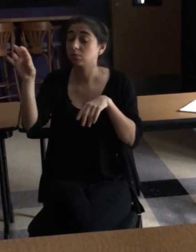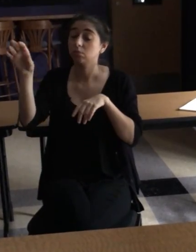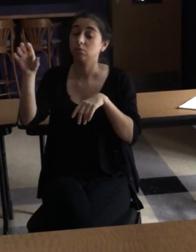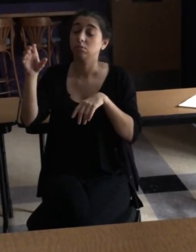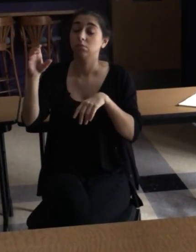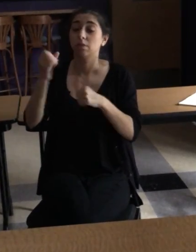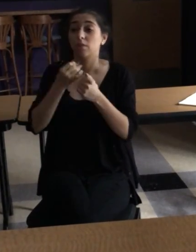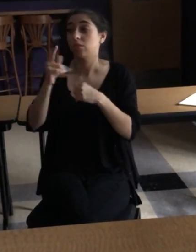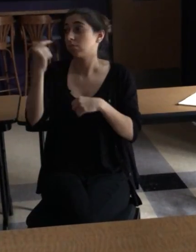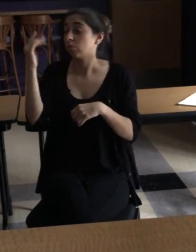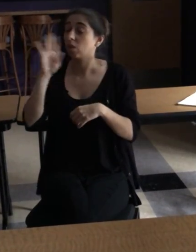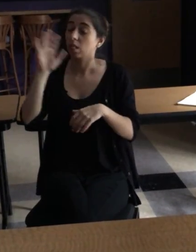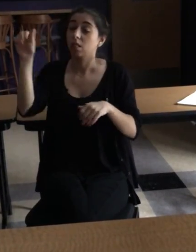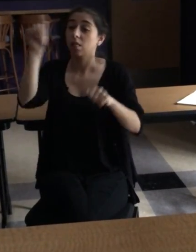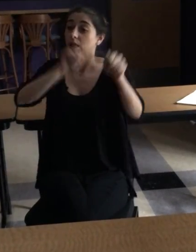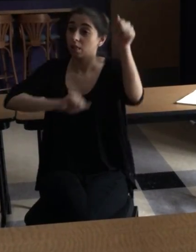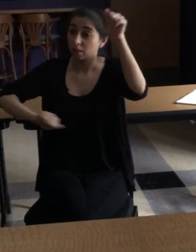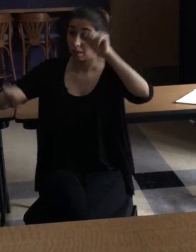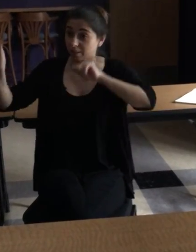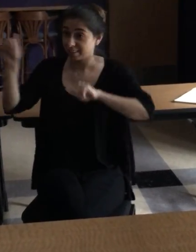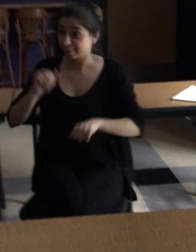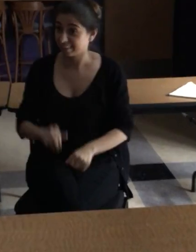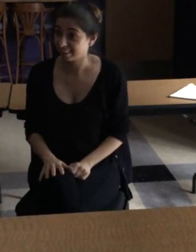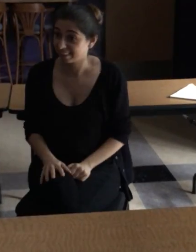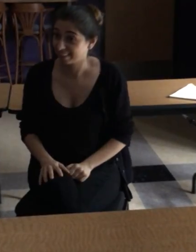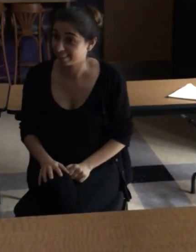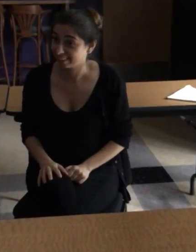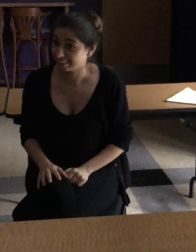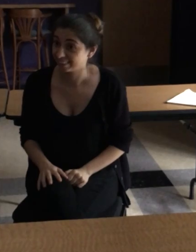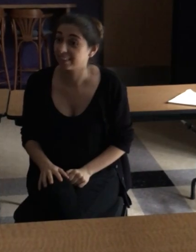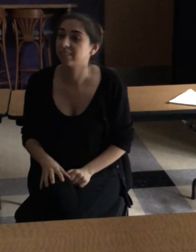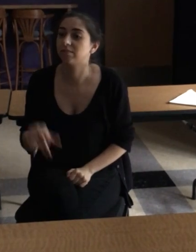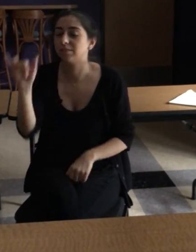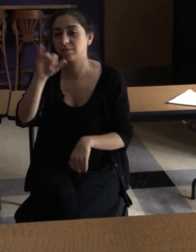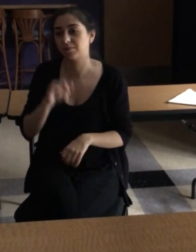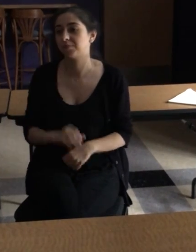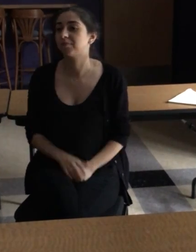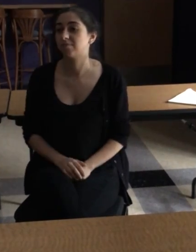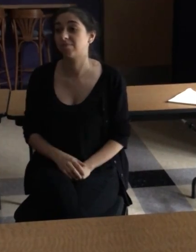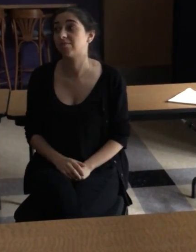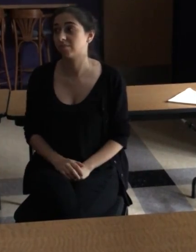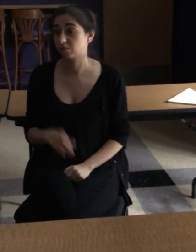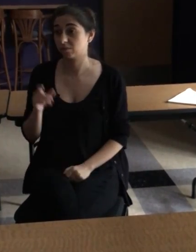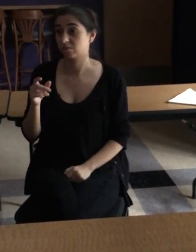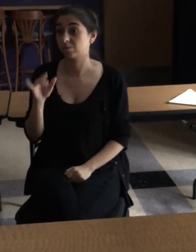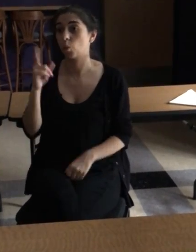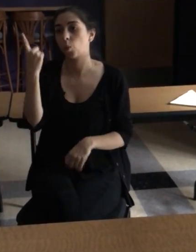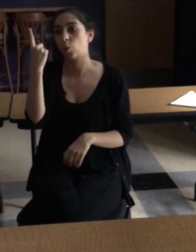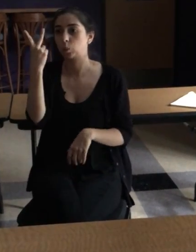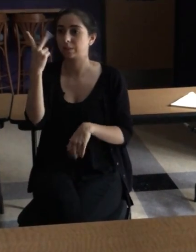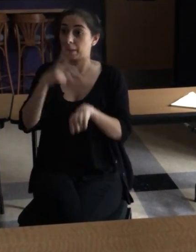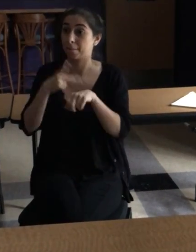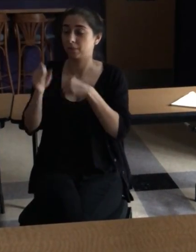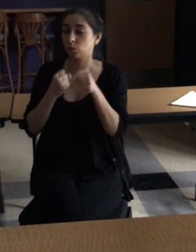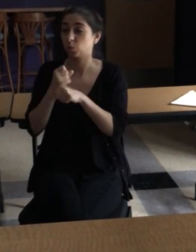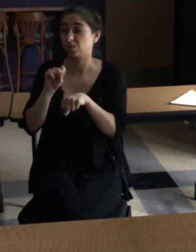duty scrub. All the seals get At work, you do that. once or twice a year at work. Yeah, we do it 3